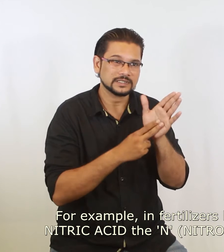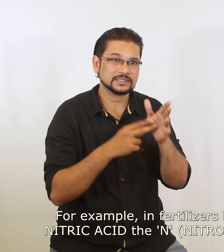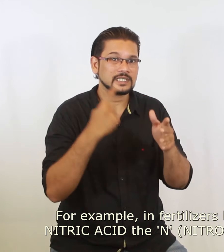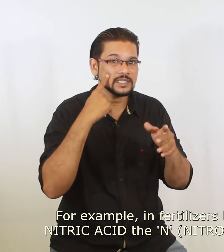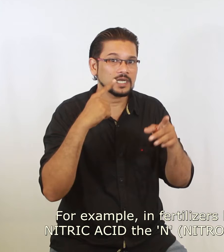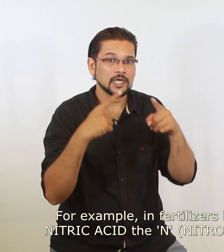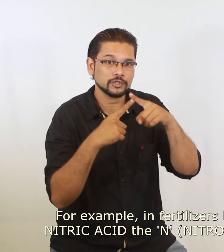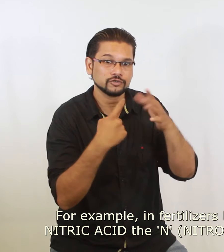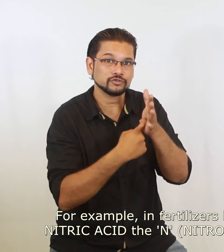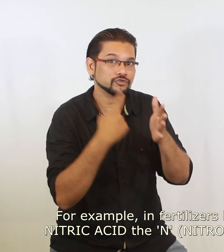is present.